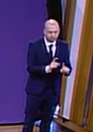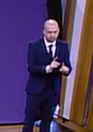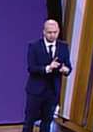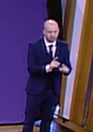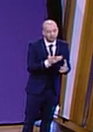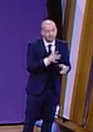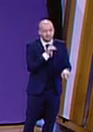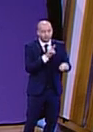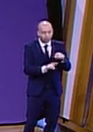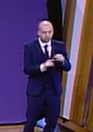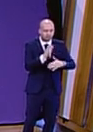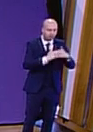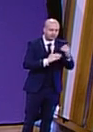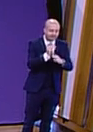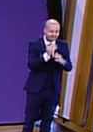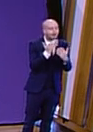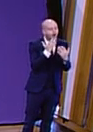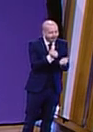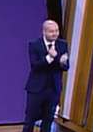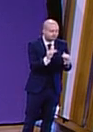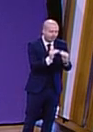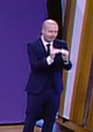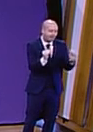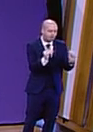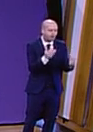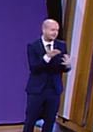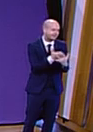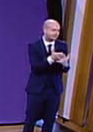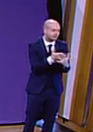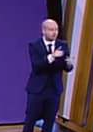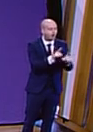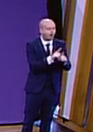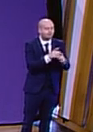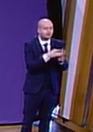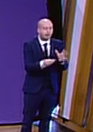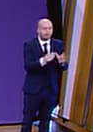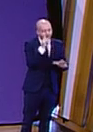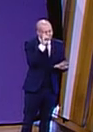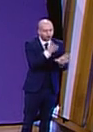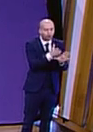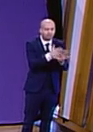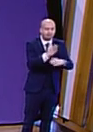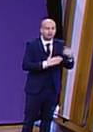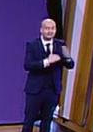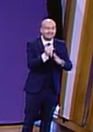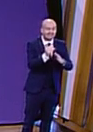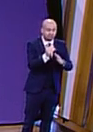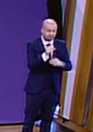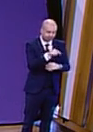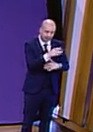some level. So even where we have, say, our psychology building, which is an inaccessible building, if you're in a wheelchair, you can't get into the building. There's no